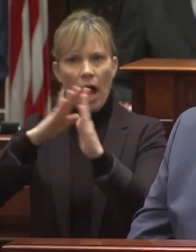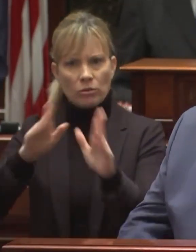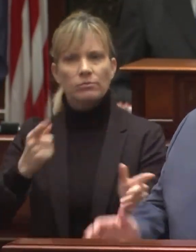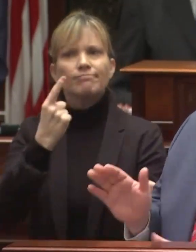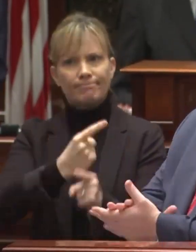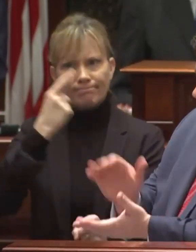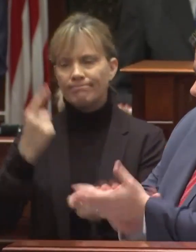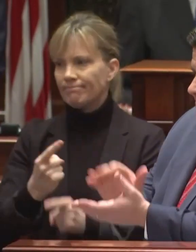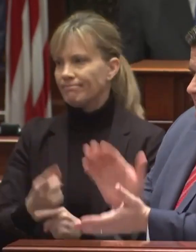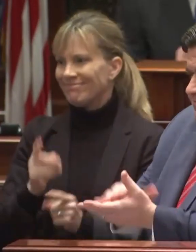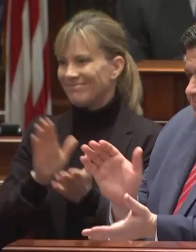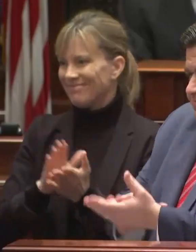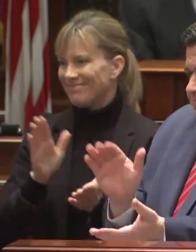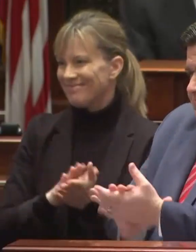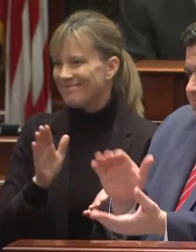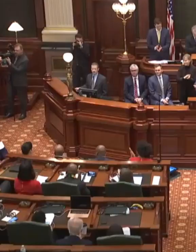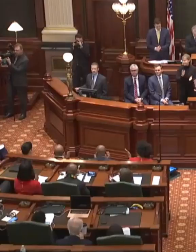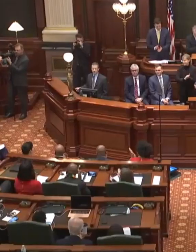order.